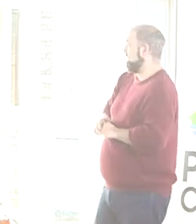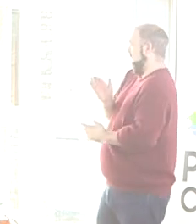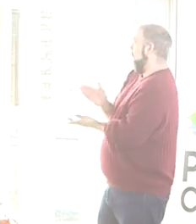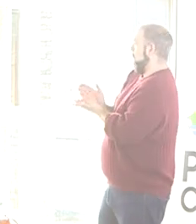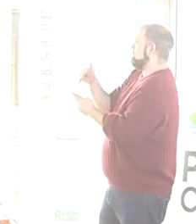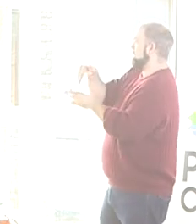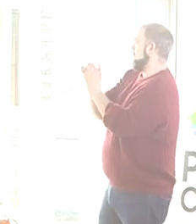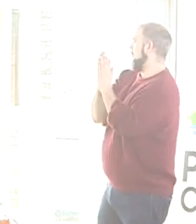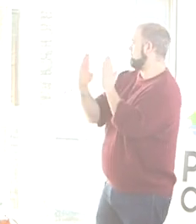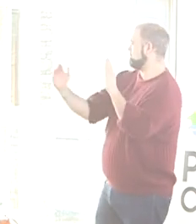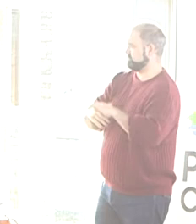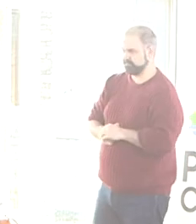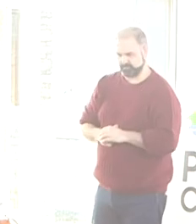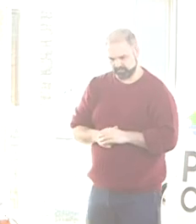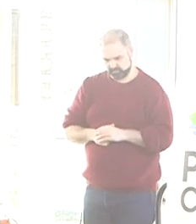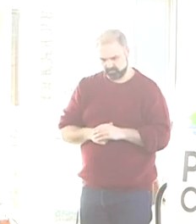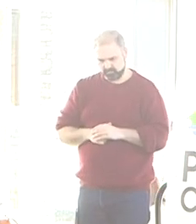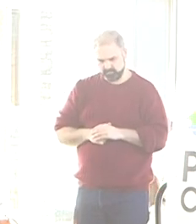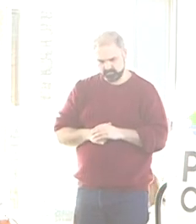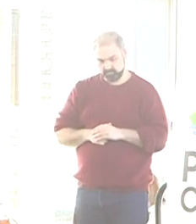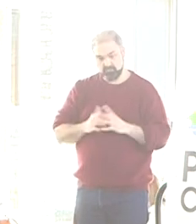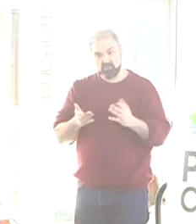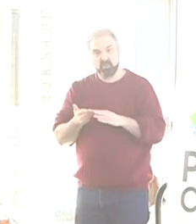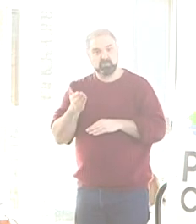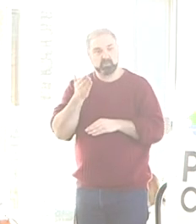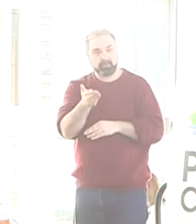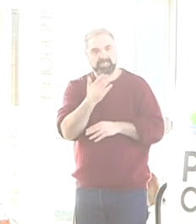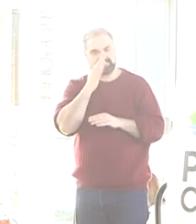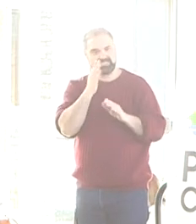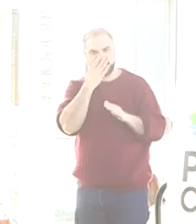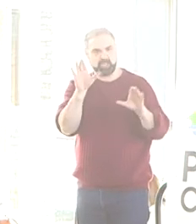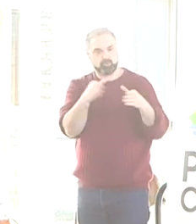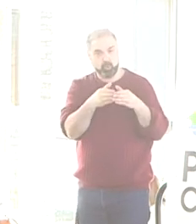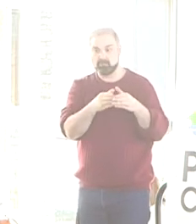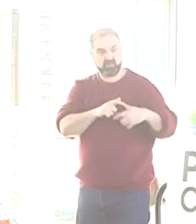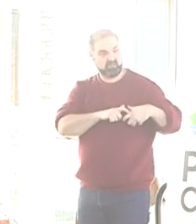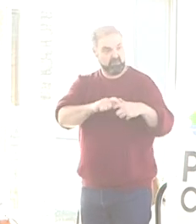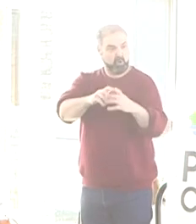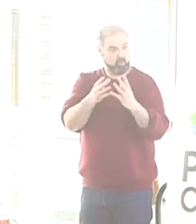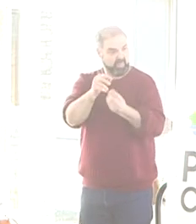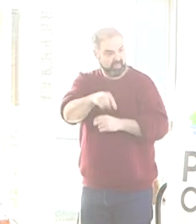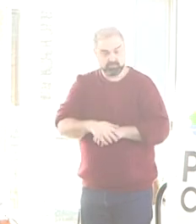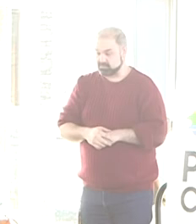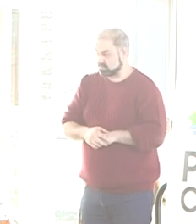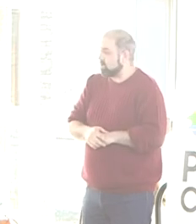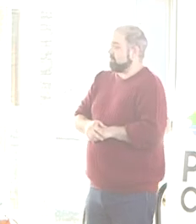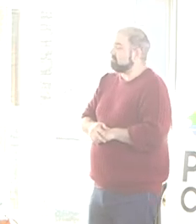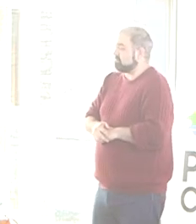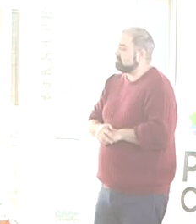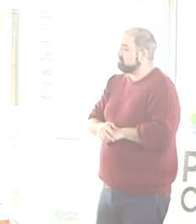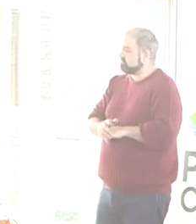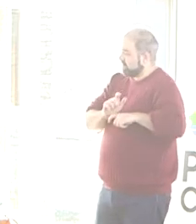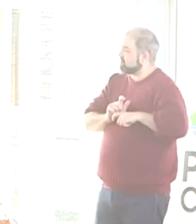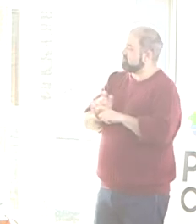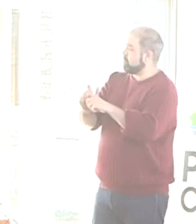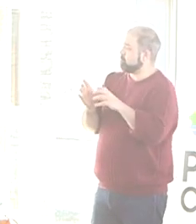It's certainly in the libraries. And so you went back to the teenage group and carried on with the teenage group, presumably.